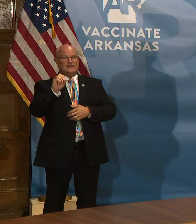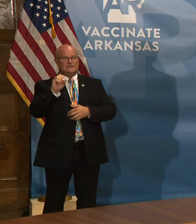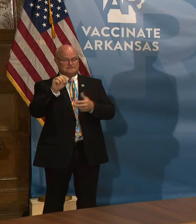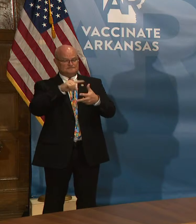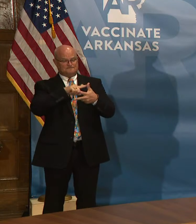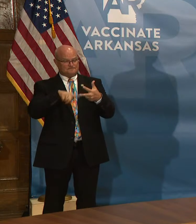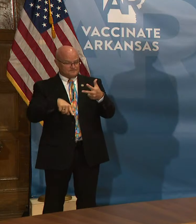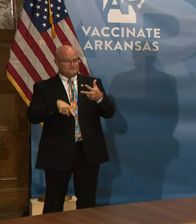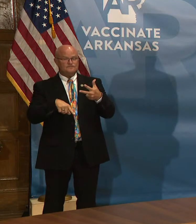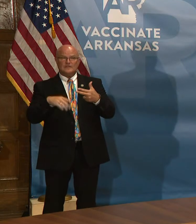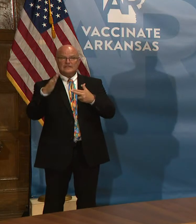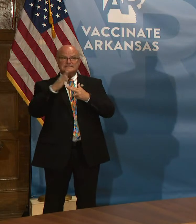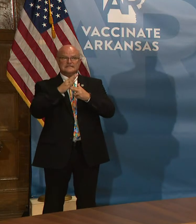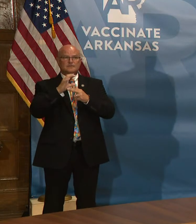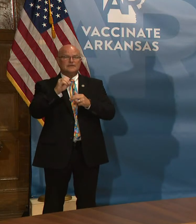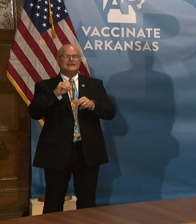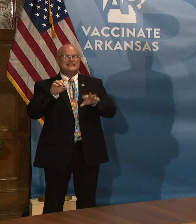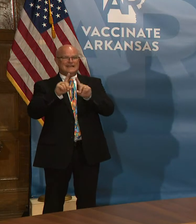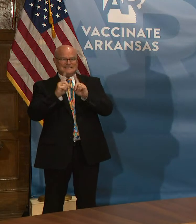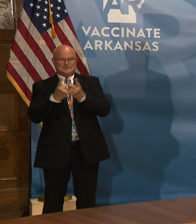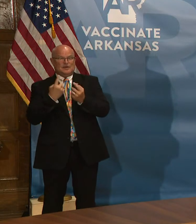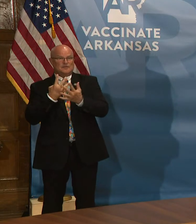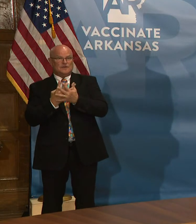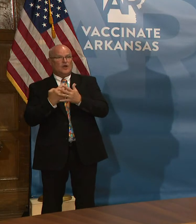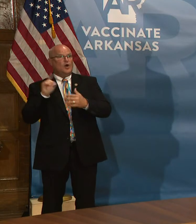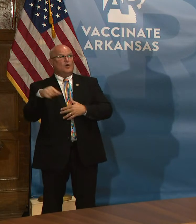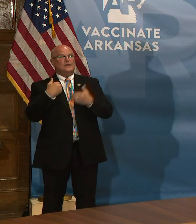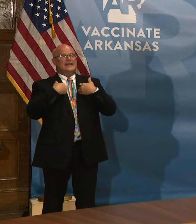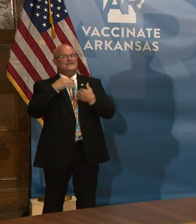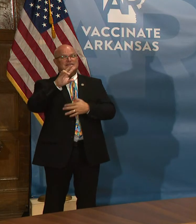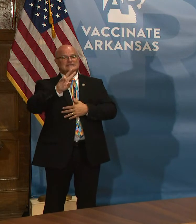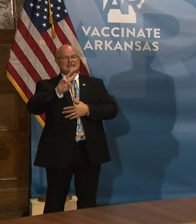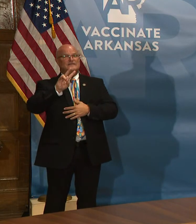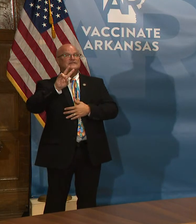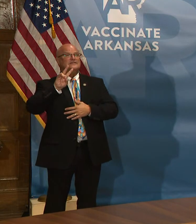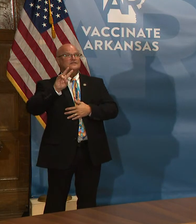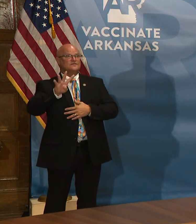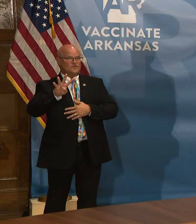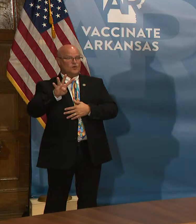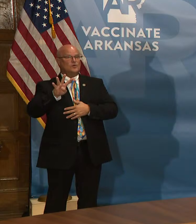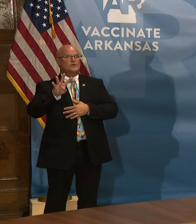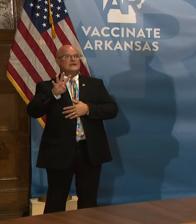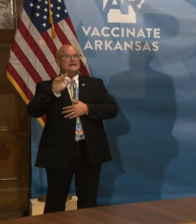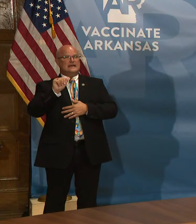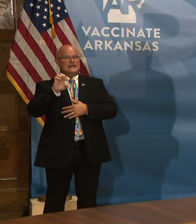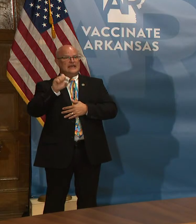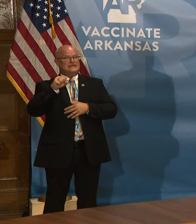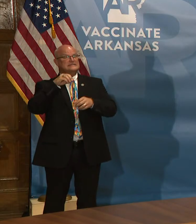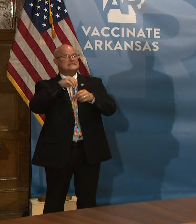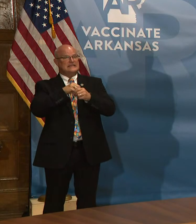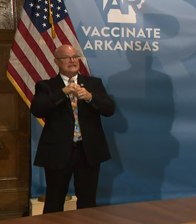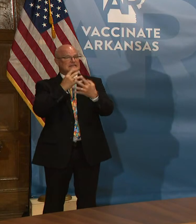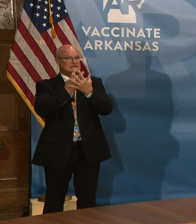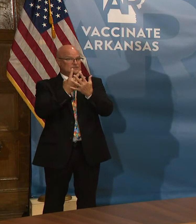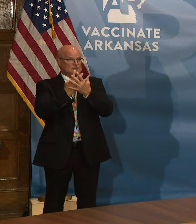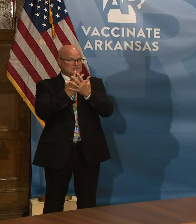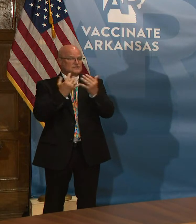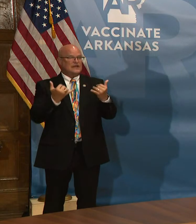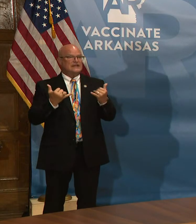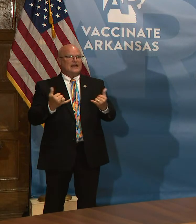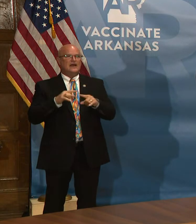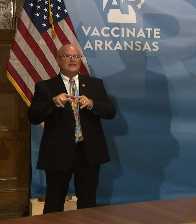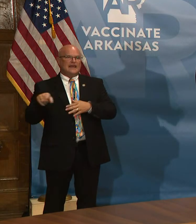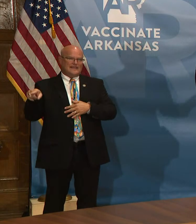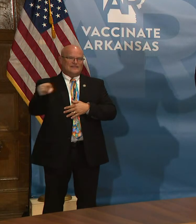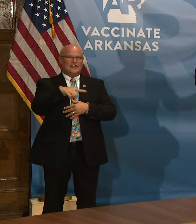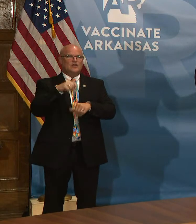our Department of Corrections, that we only have 74 active cases in our Department of Corrections. That shows their procedures